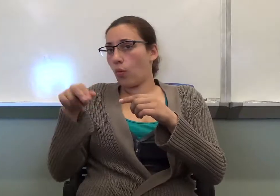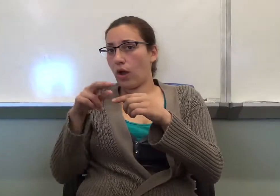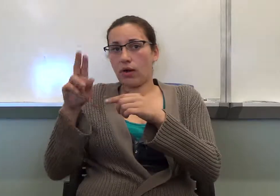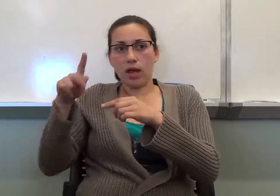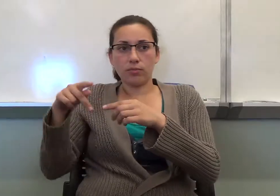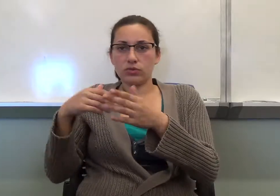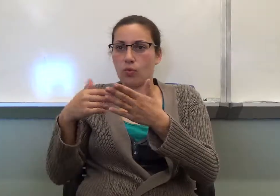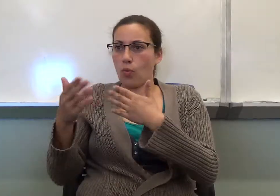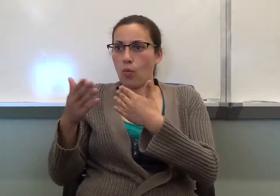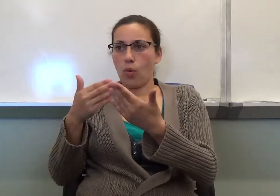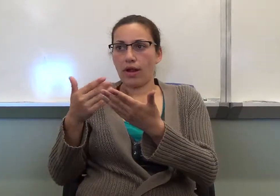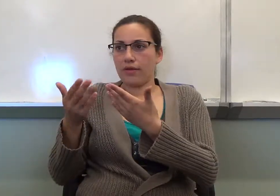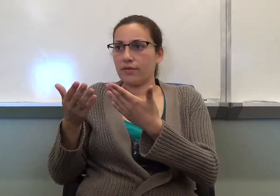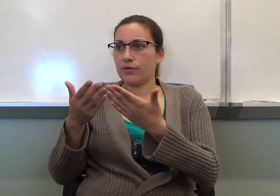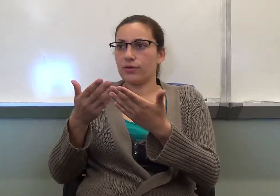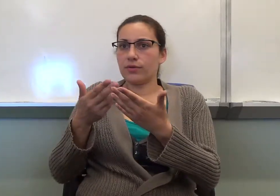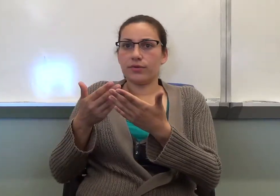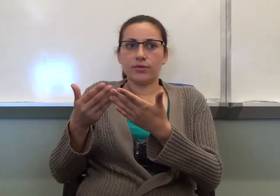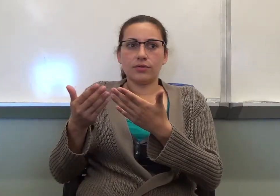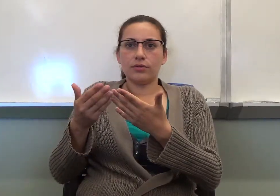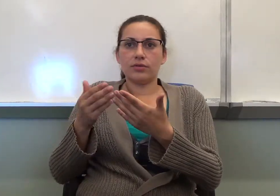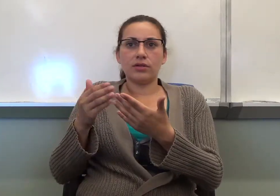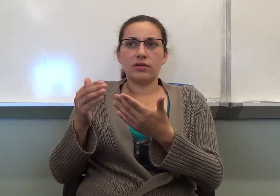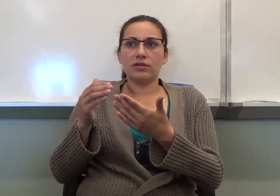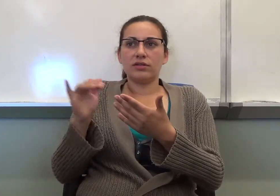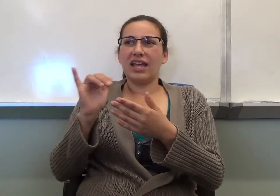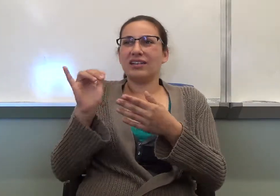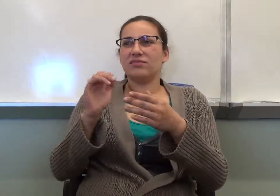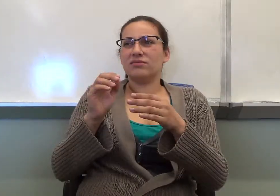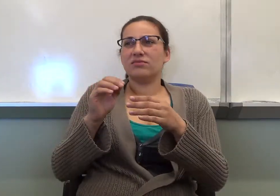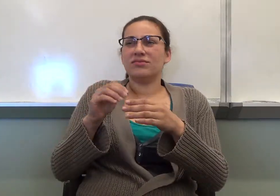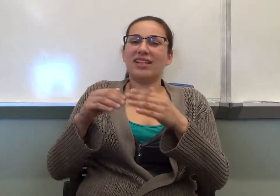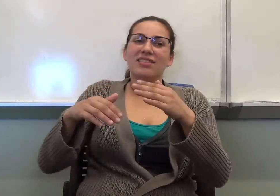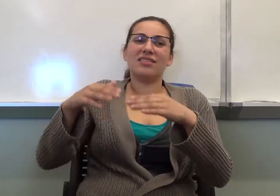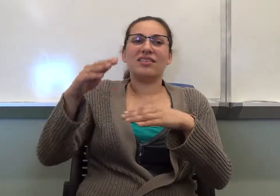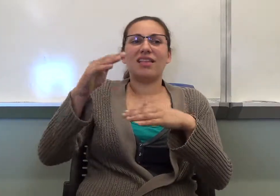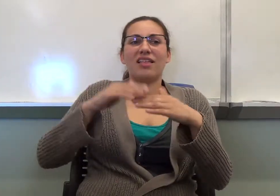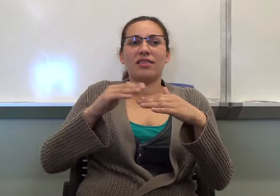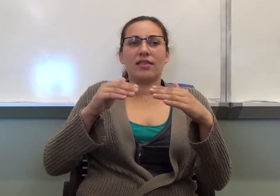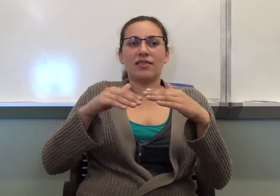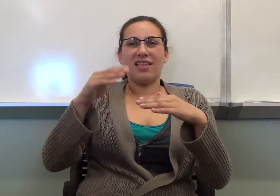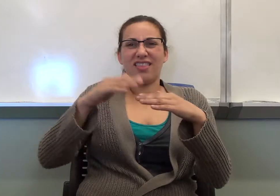position is that is your least accurate, so to speak. So 3.14.